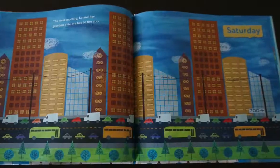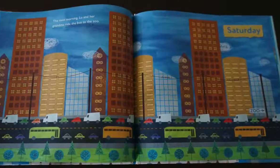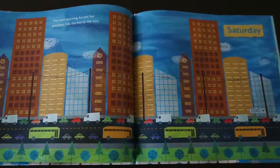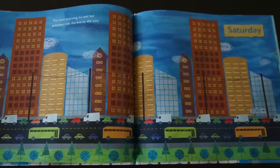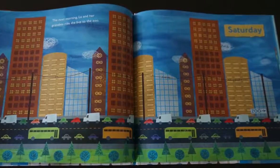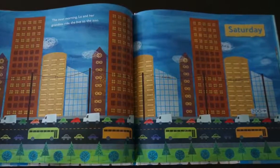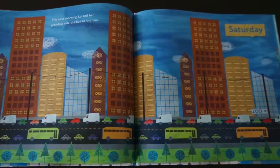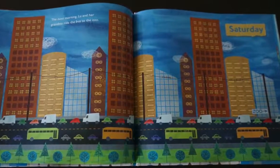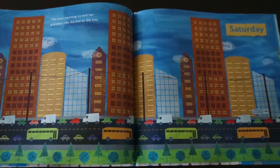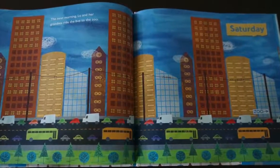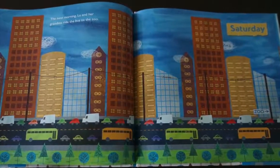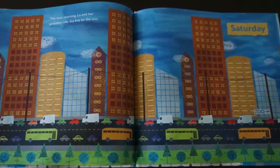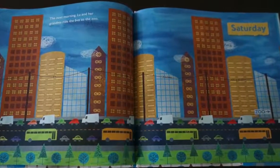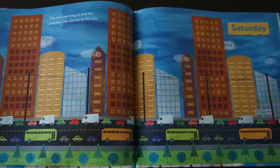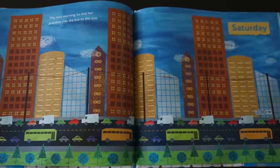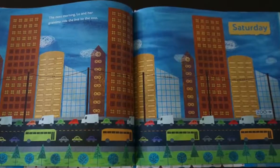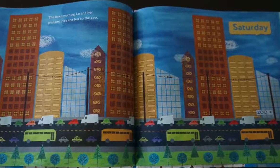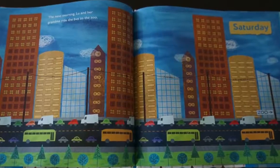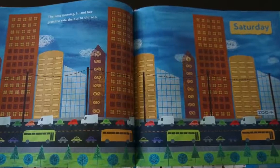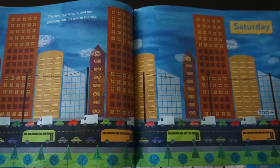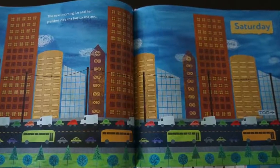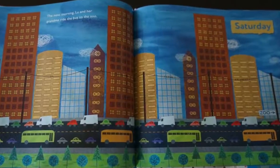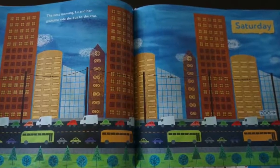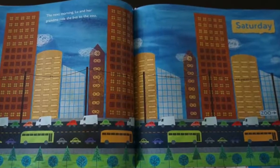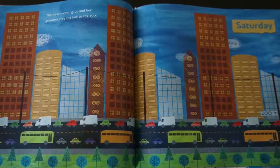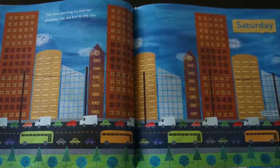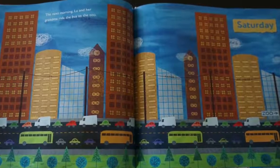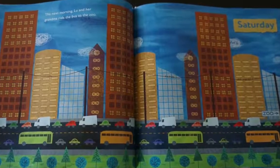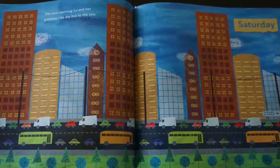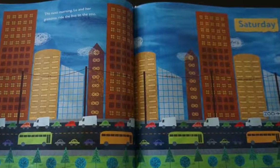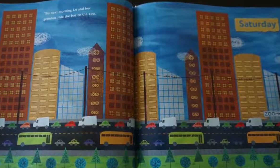Saturday. The next morning, Lou and her grandma ride the bus to the zoo.